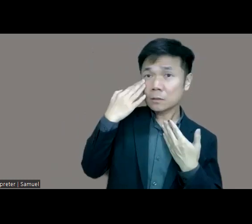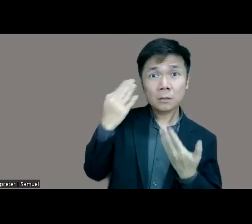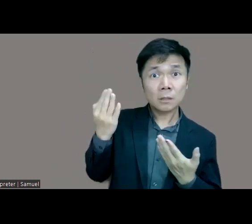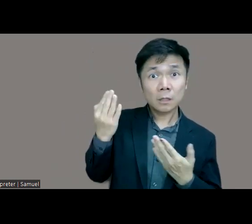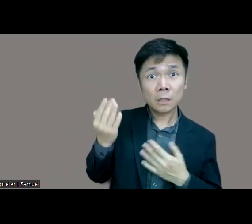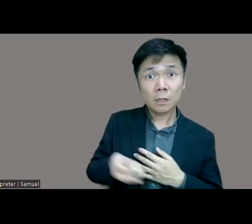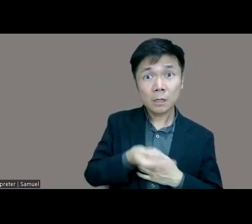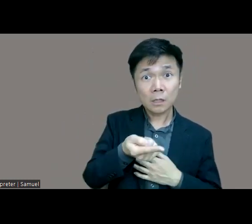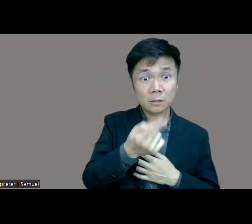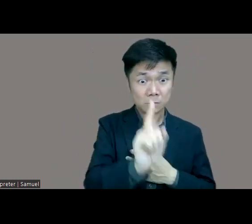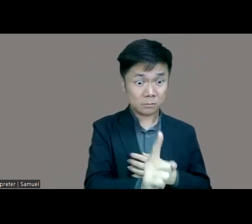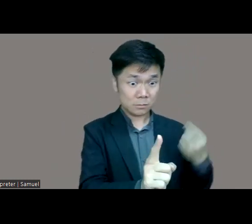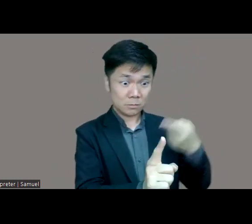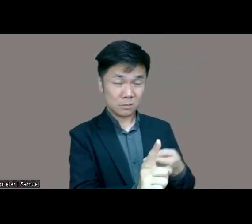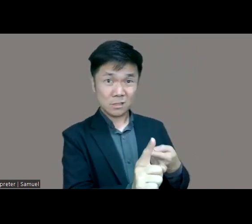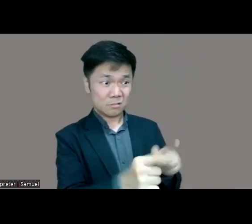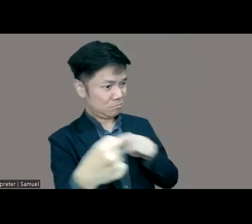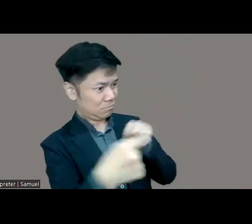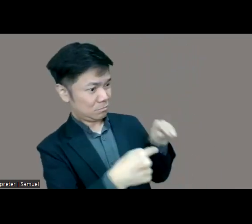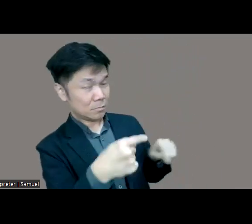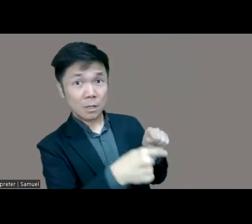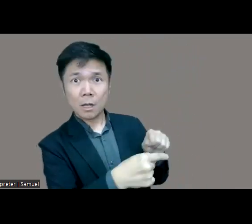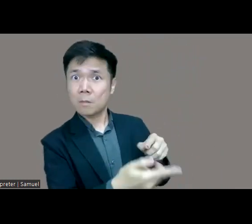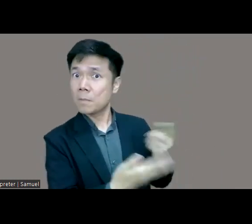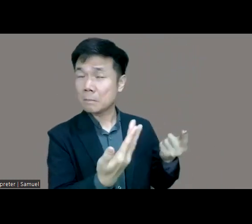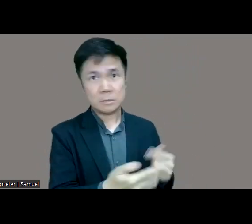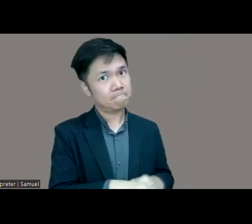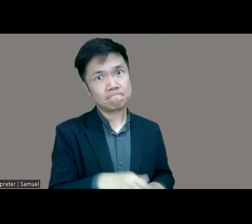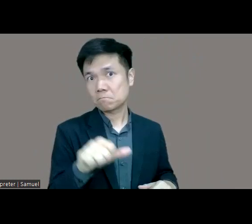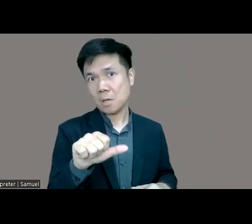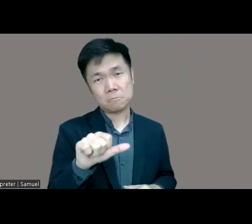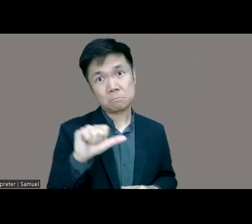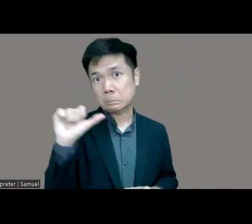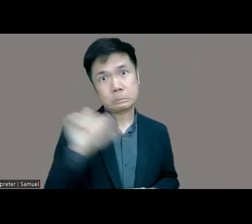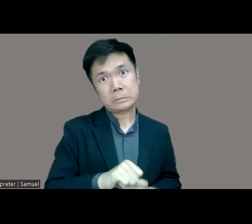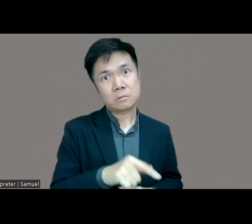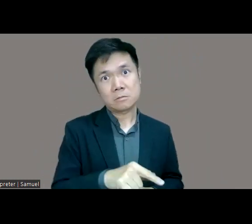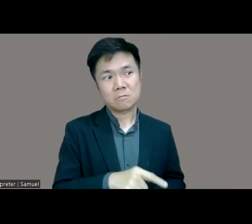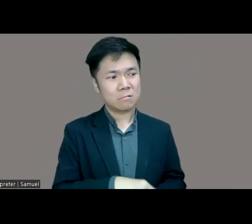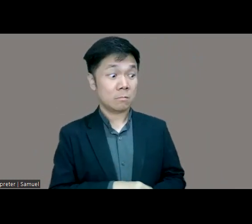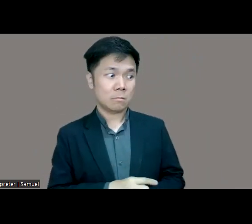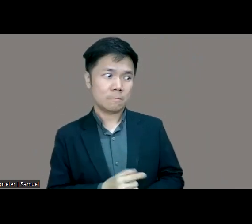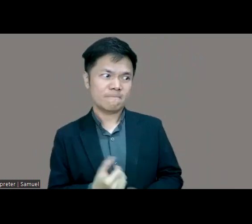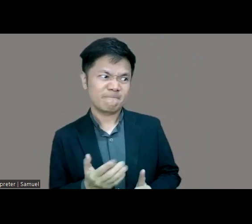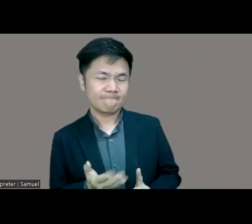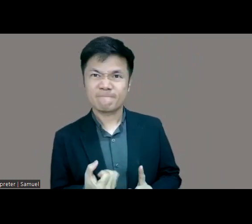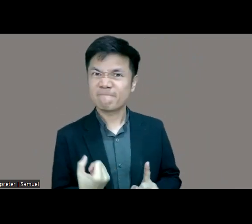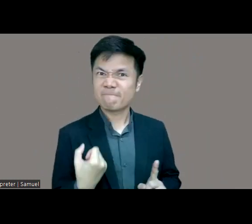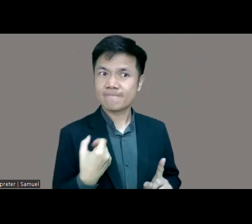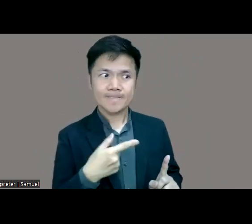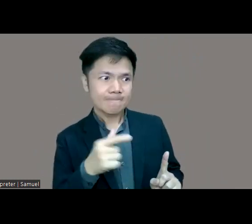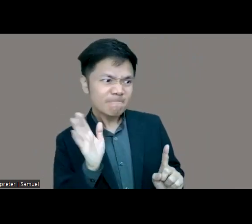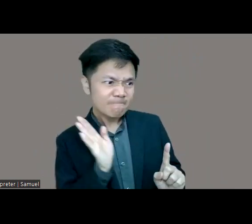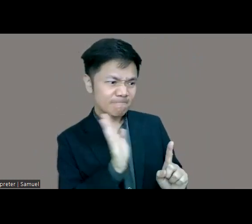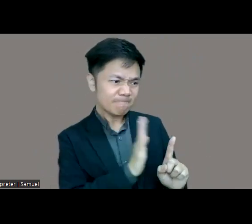maybe is his enemy also, is doing that just to destroy his reputation so